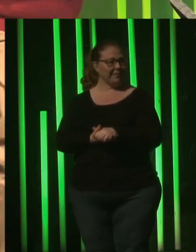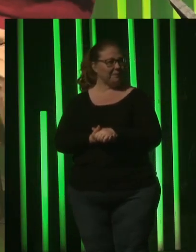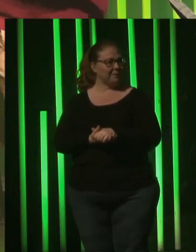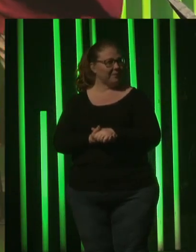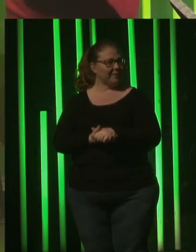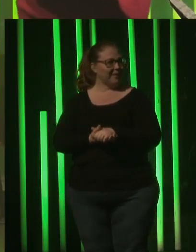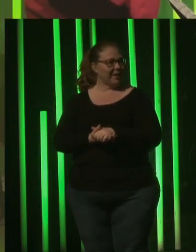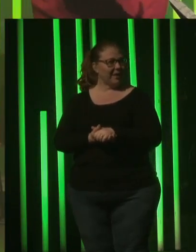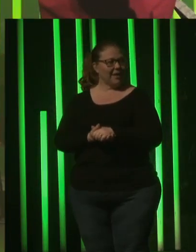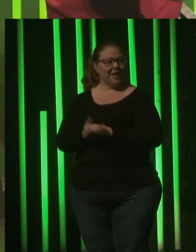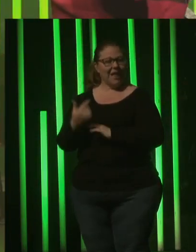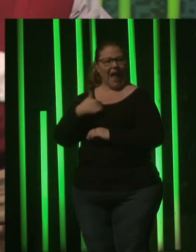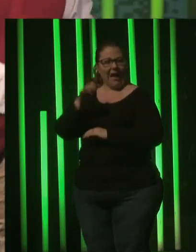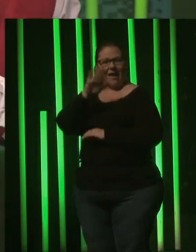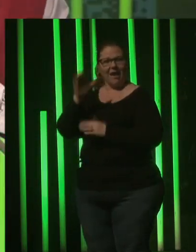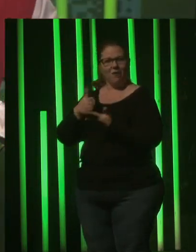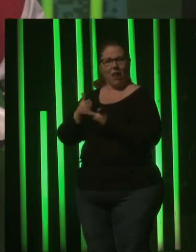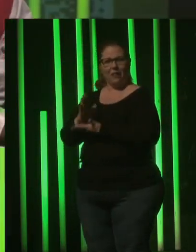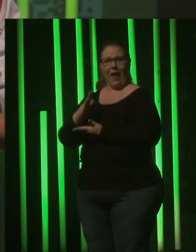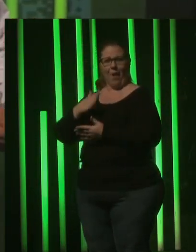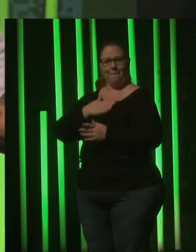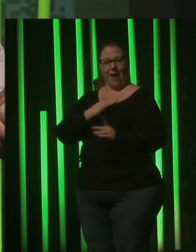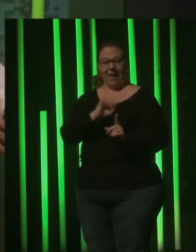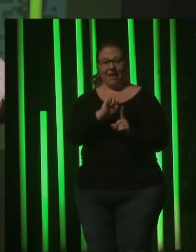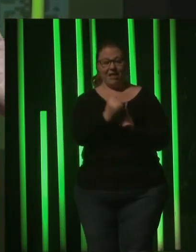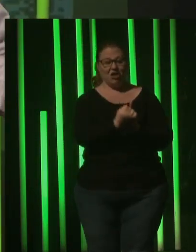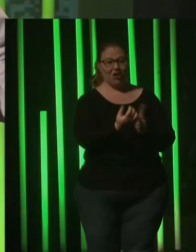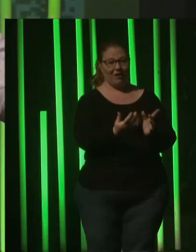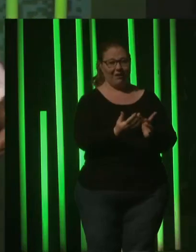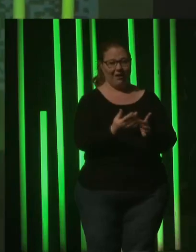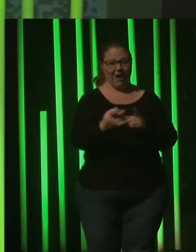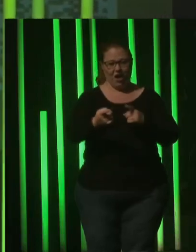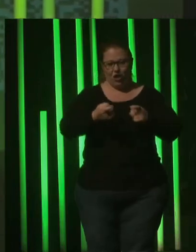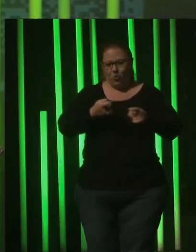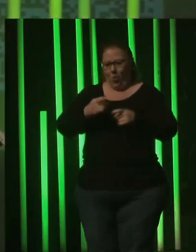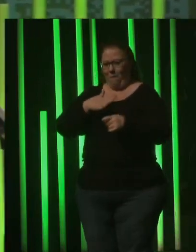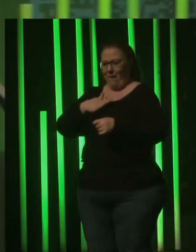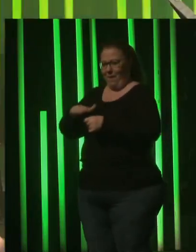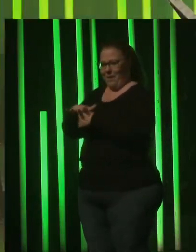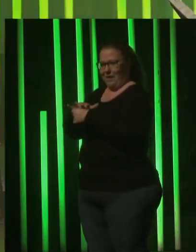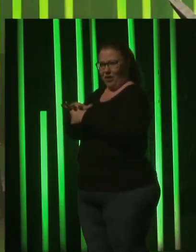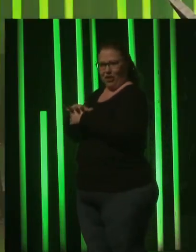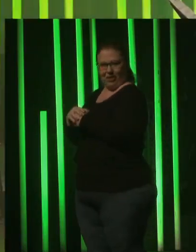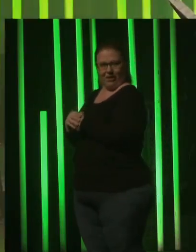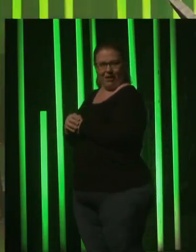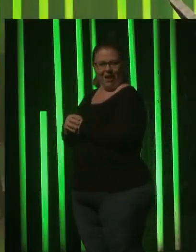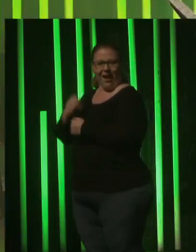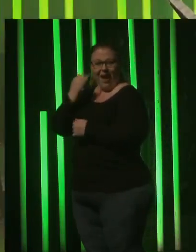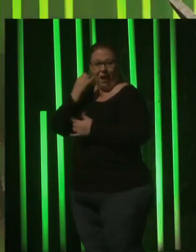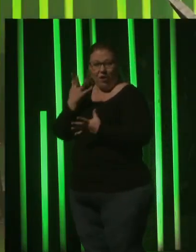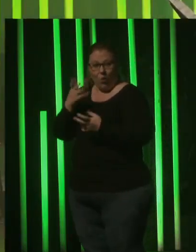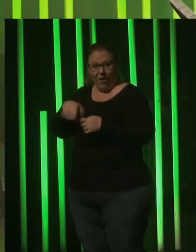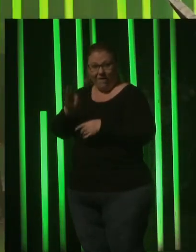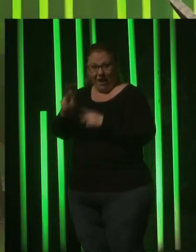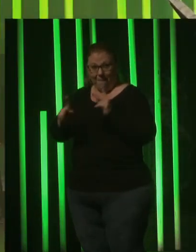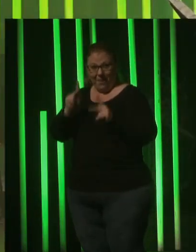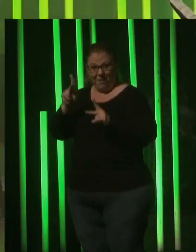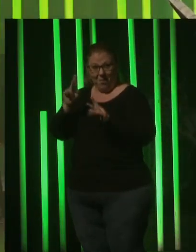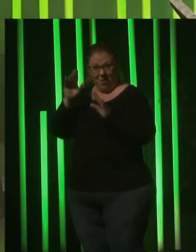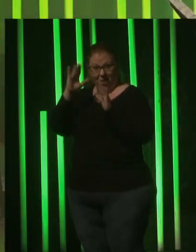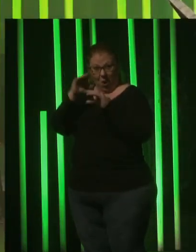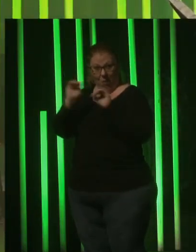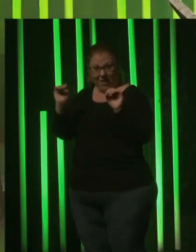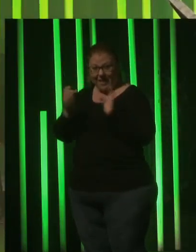See, I can never allow my condition to dictate my position. And if you want to find people that are hopeless,